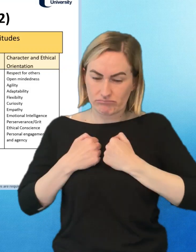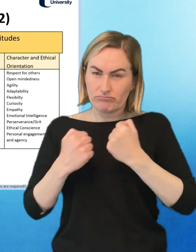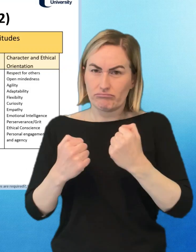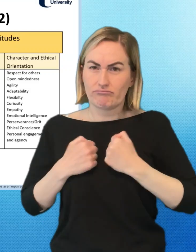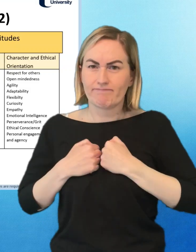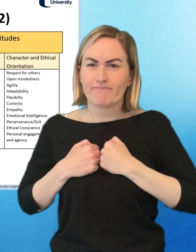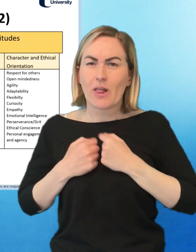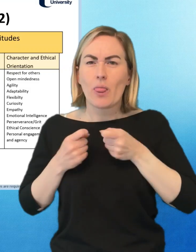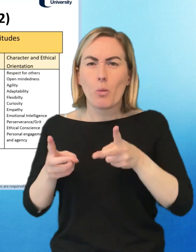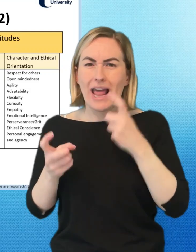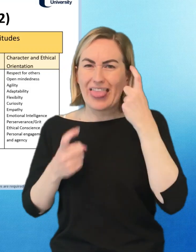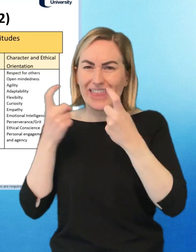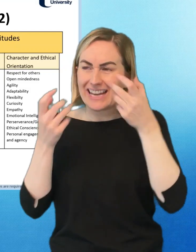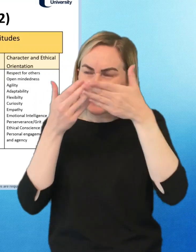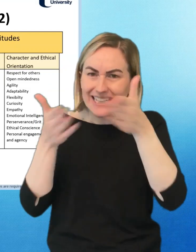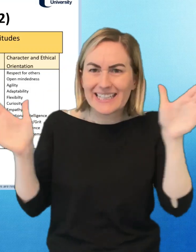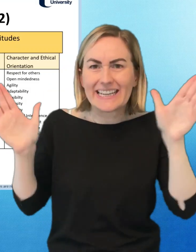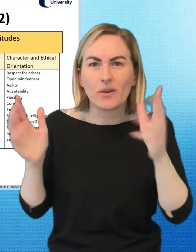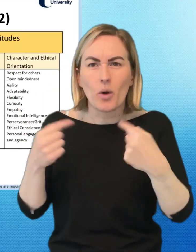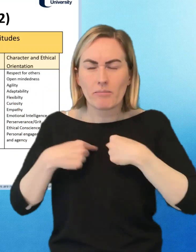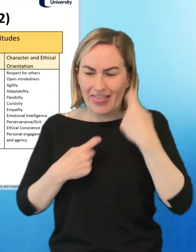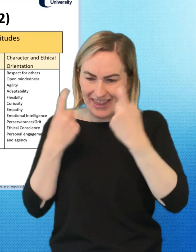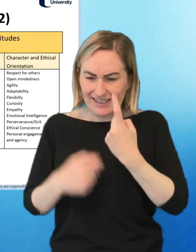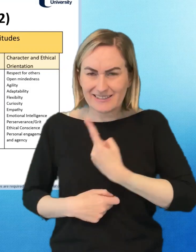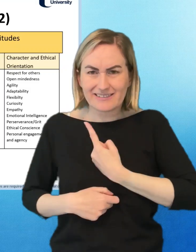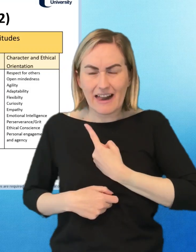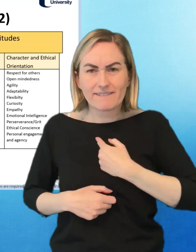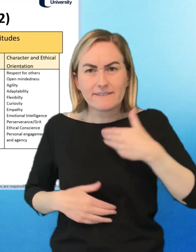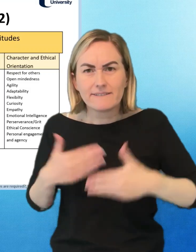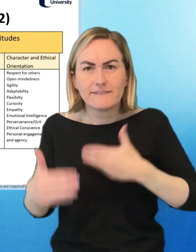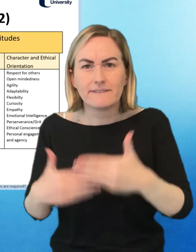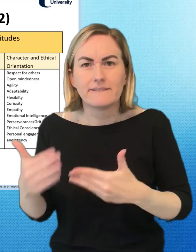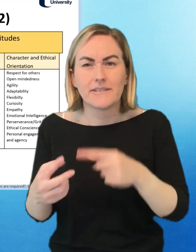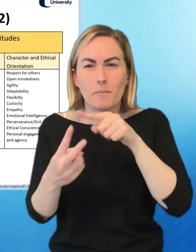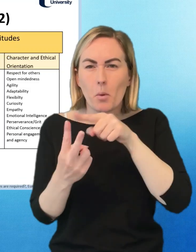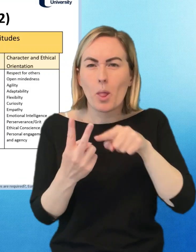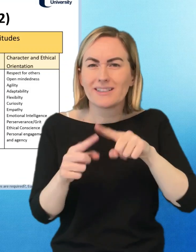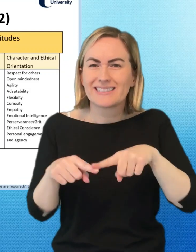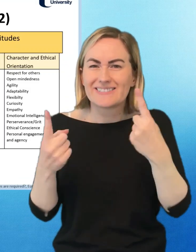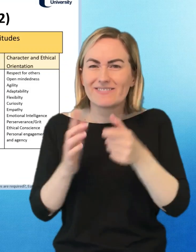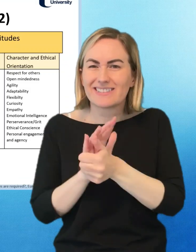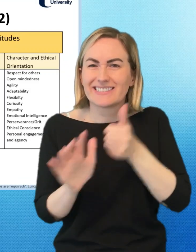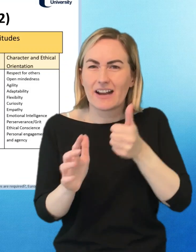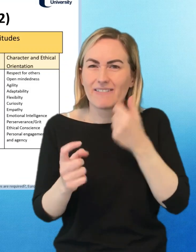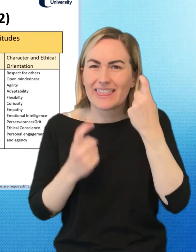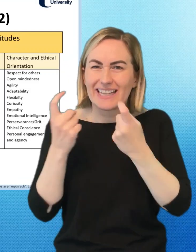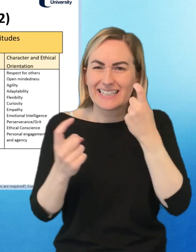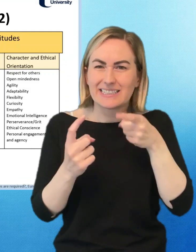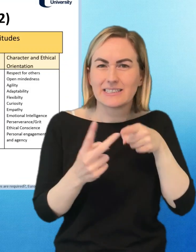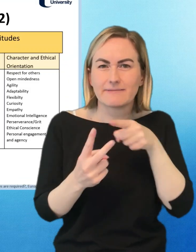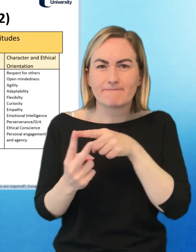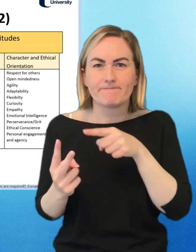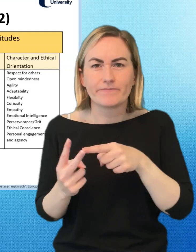on inward-facing or outward-facing types of skills, ways of thinking or people-oriented skills,